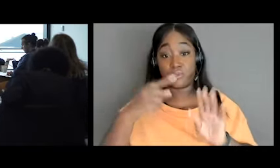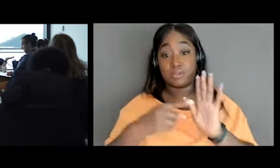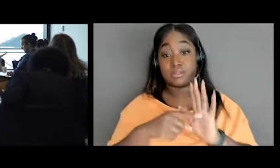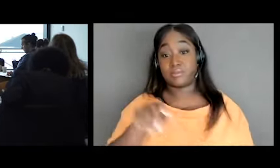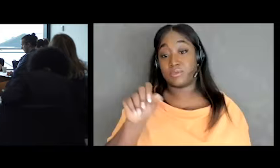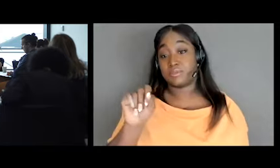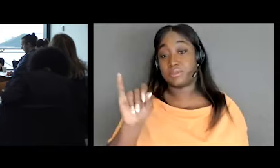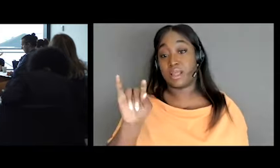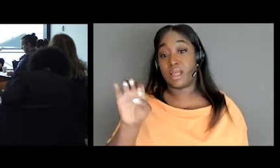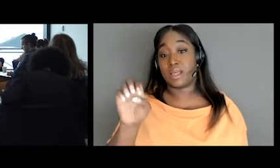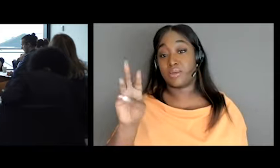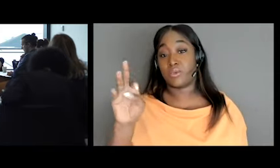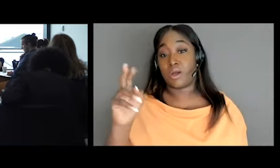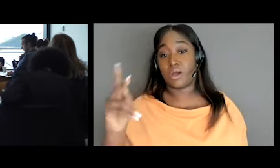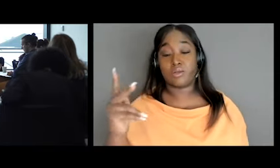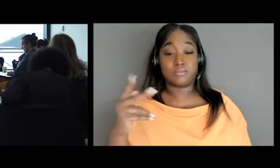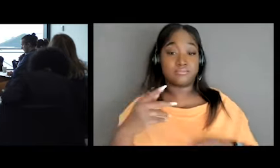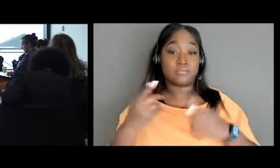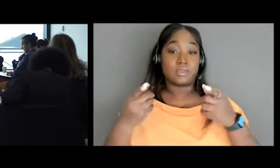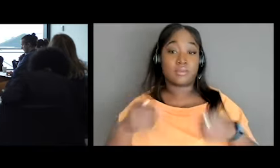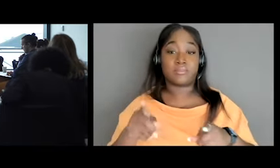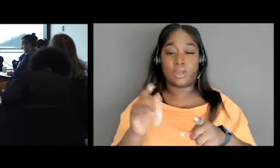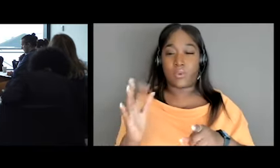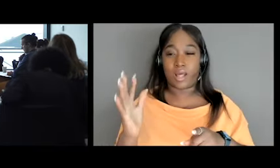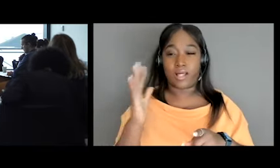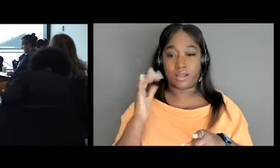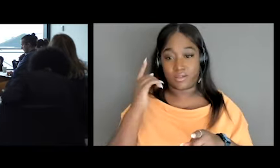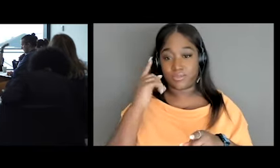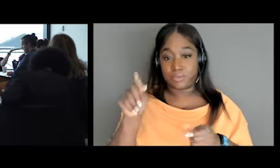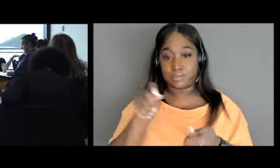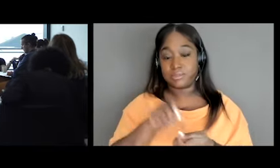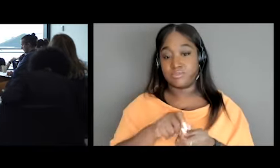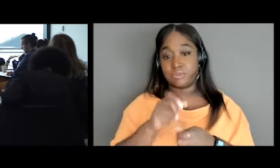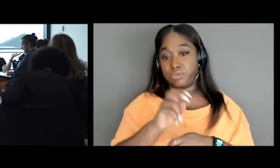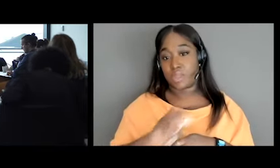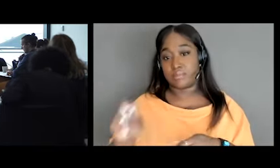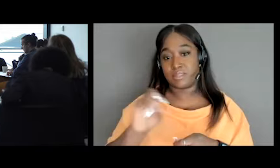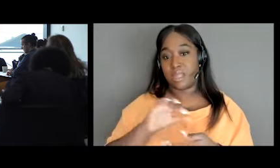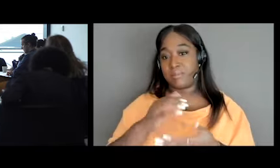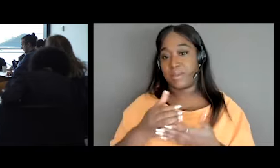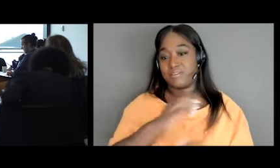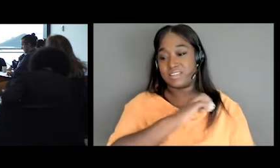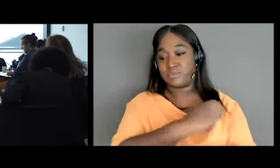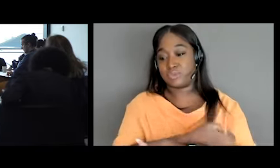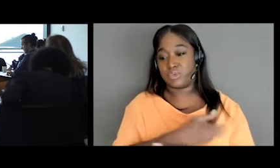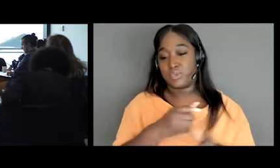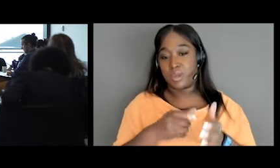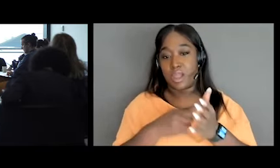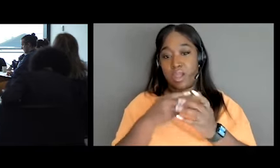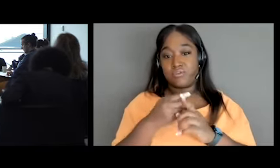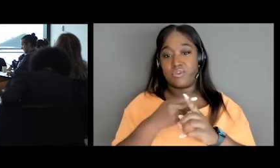a while ago, right? For the specific trip, the amount of energy required on the part of the network is 0.